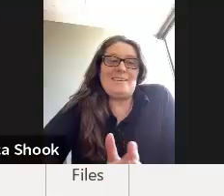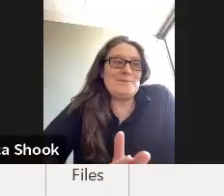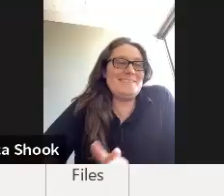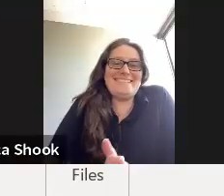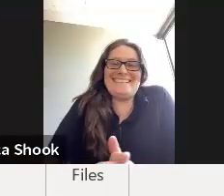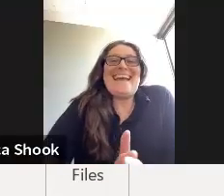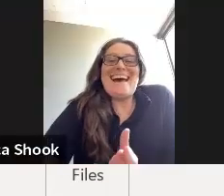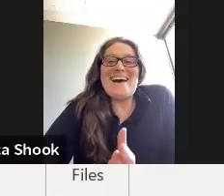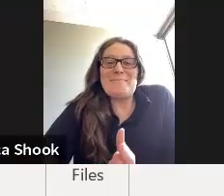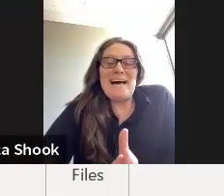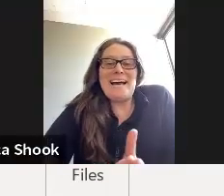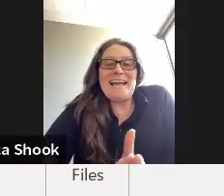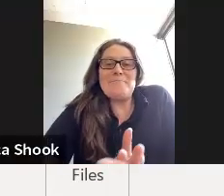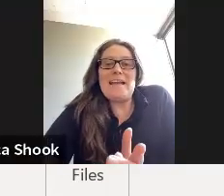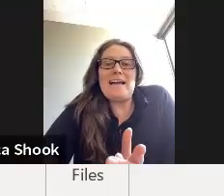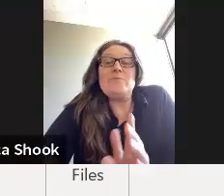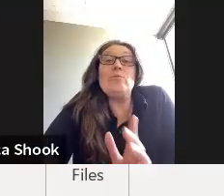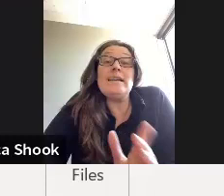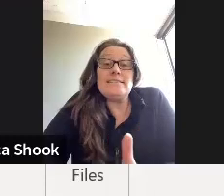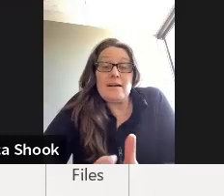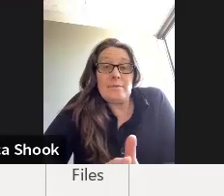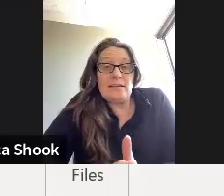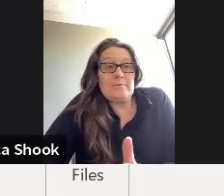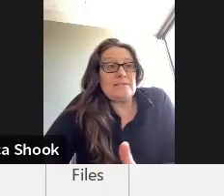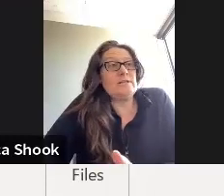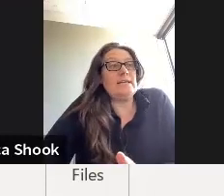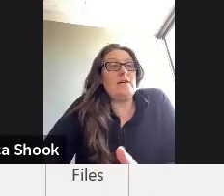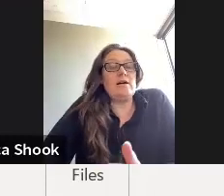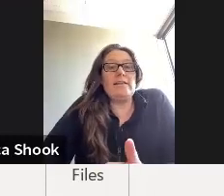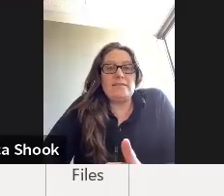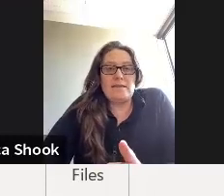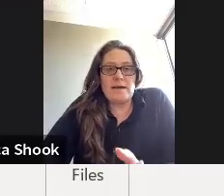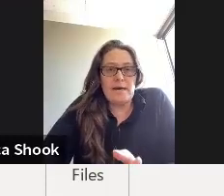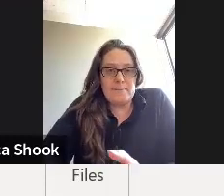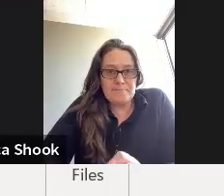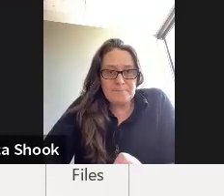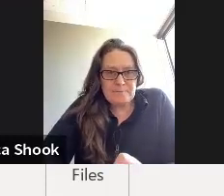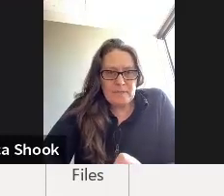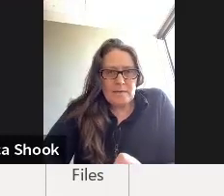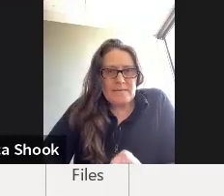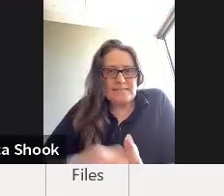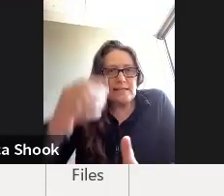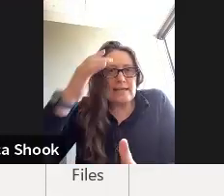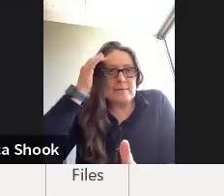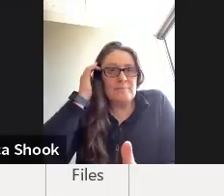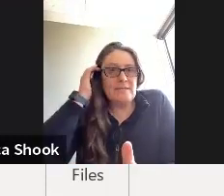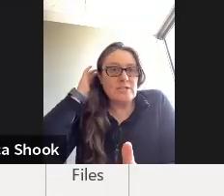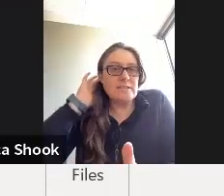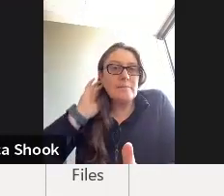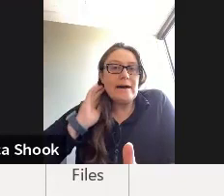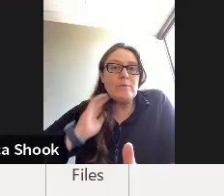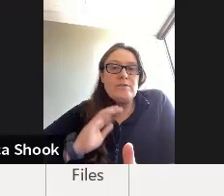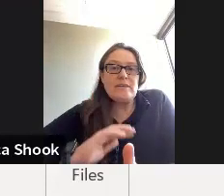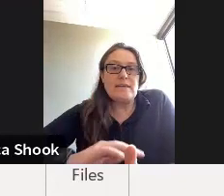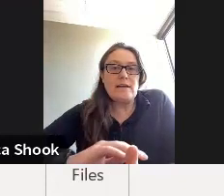Thank you. I wanted to comment originally on the piece that Kim had